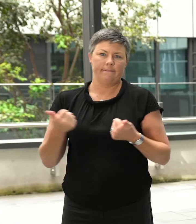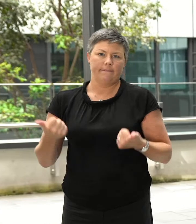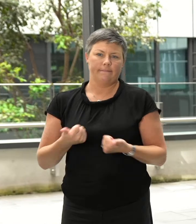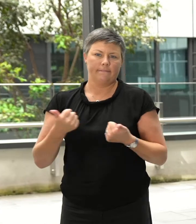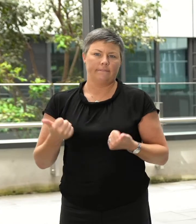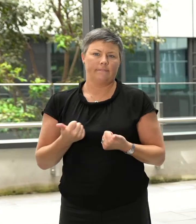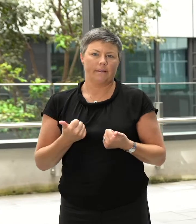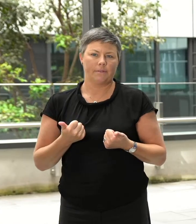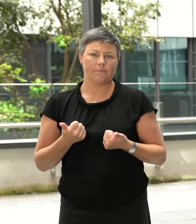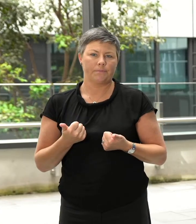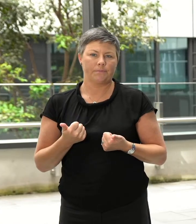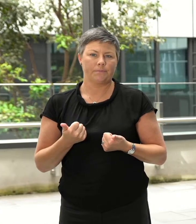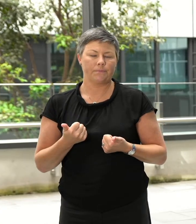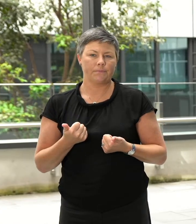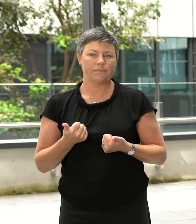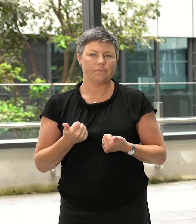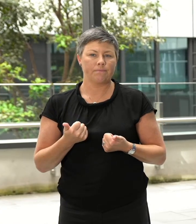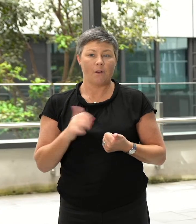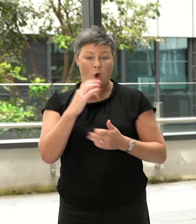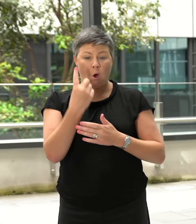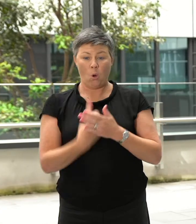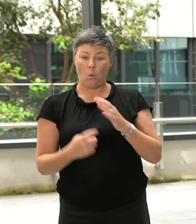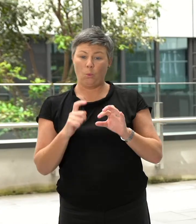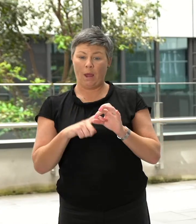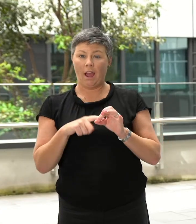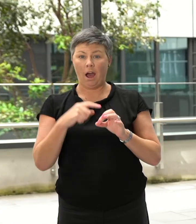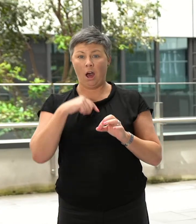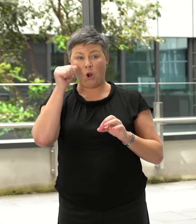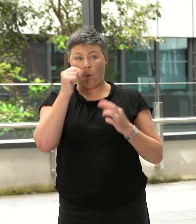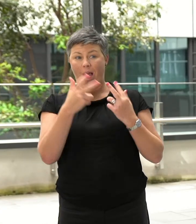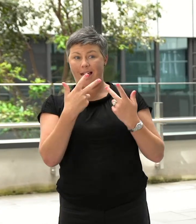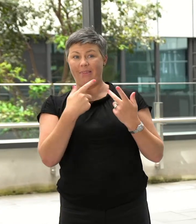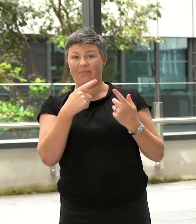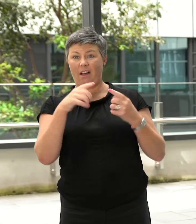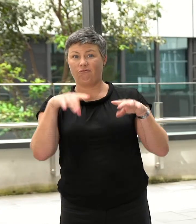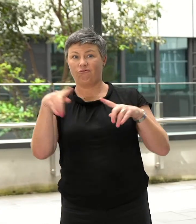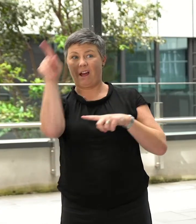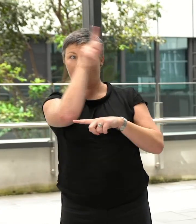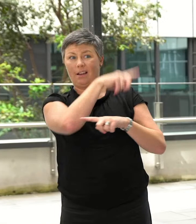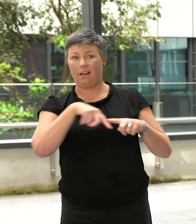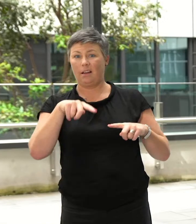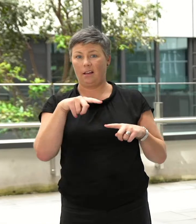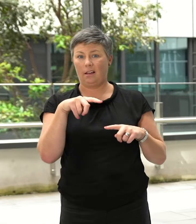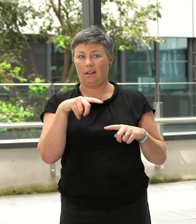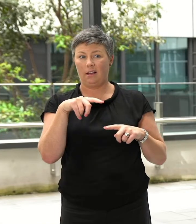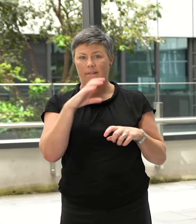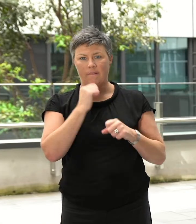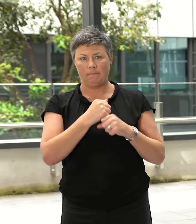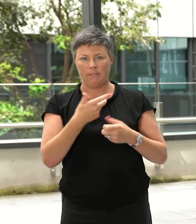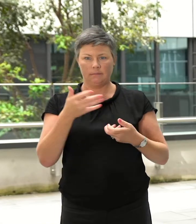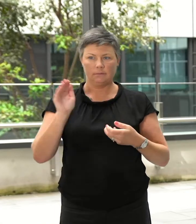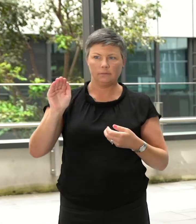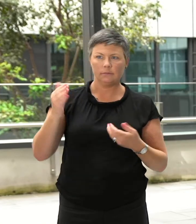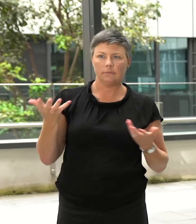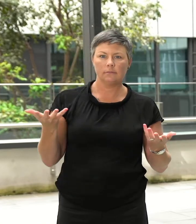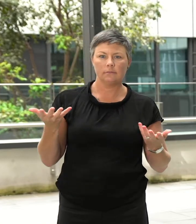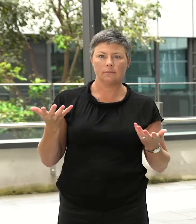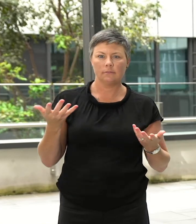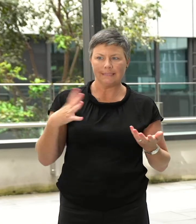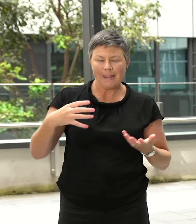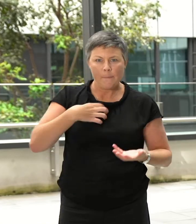supply. And that's not just unique to Queensland. That's an issue that all different leaders have been raising with the federal